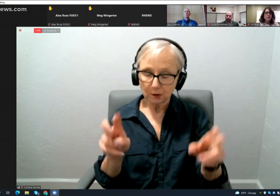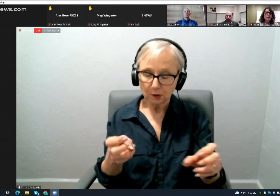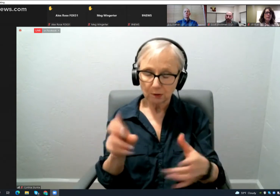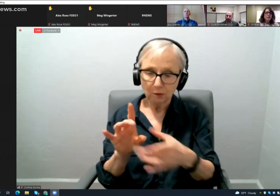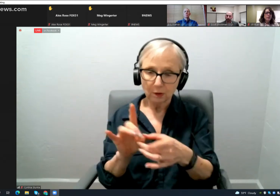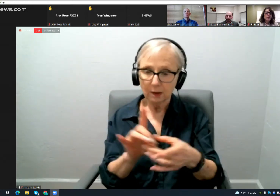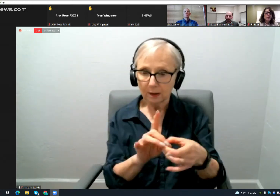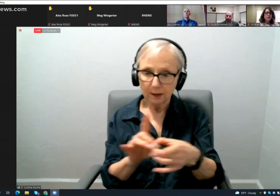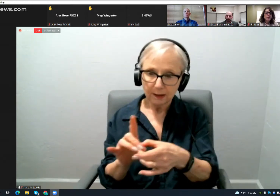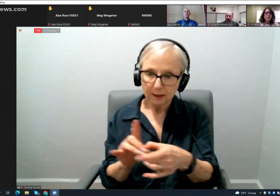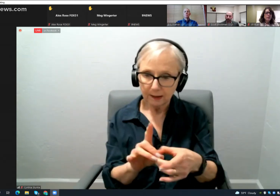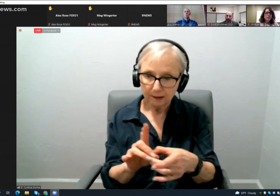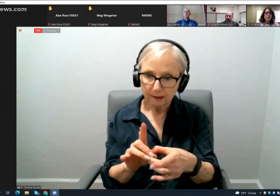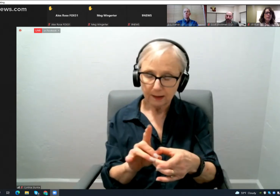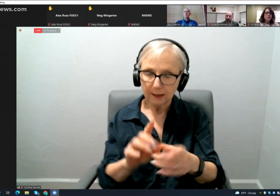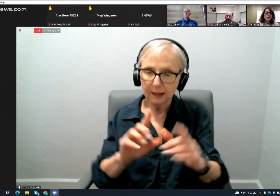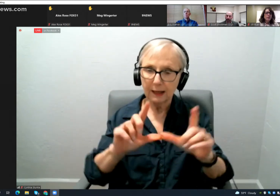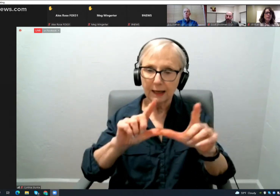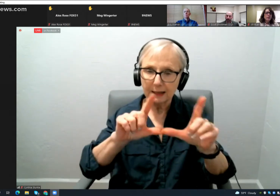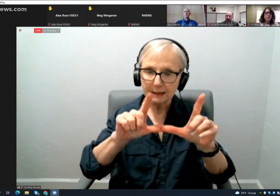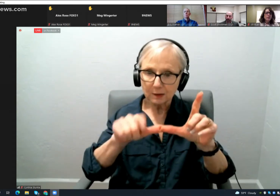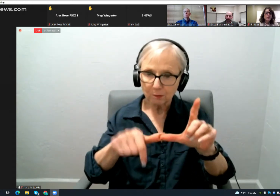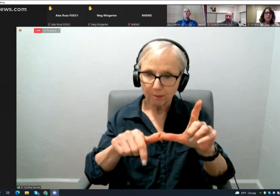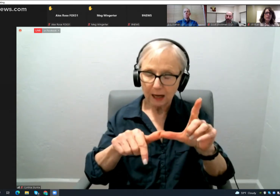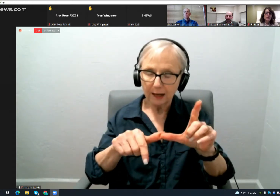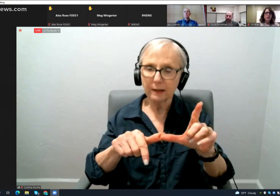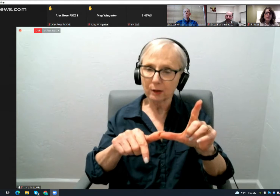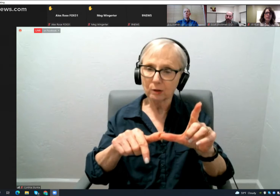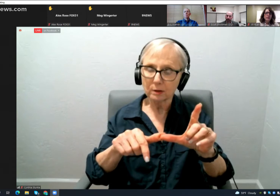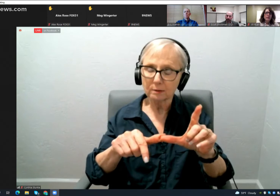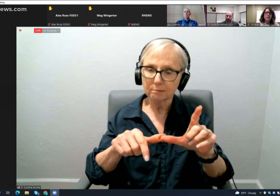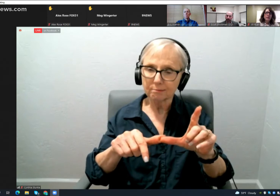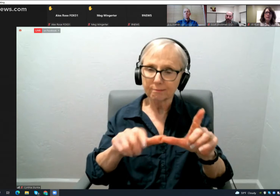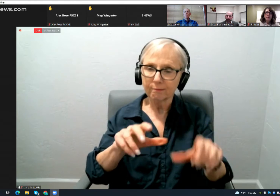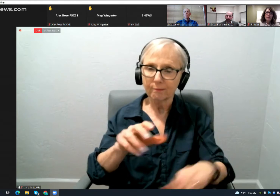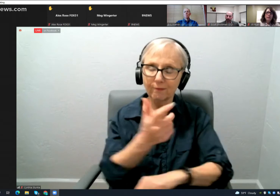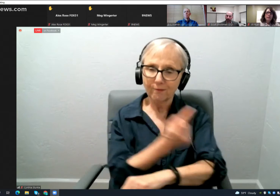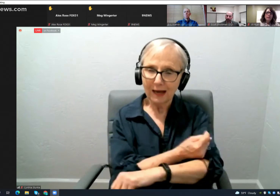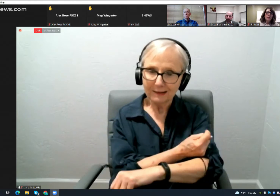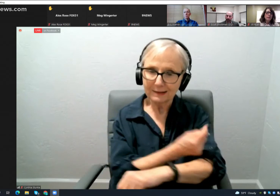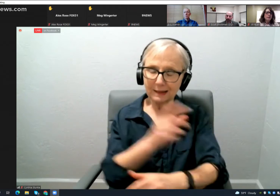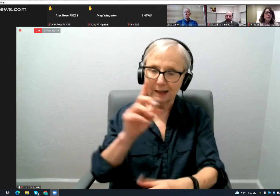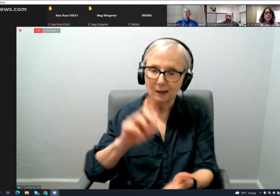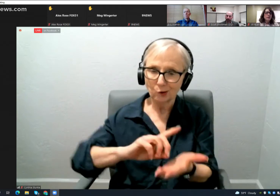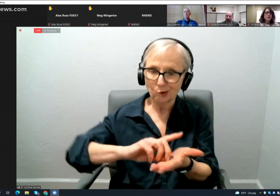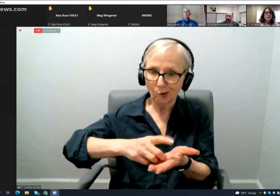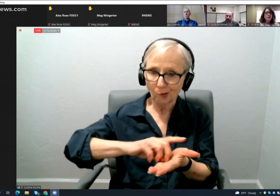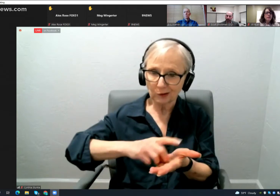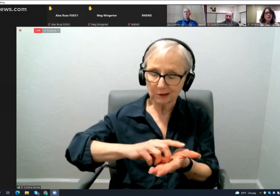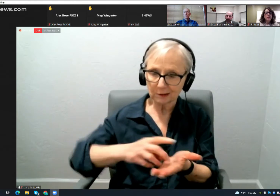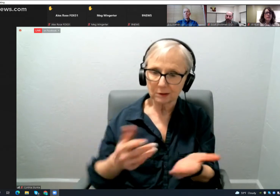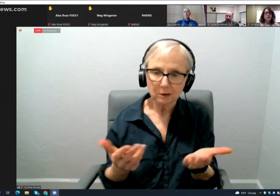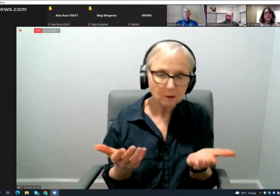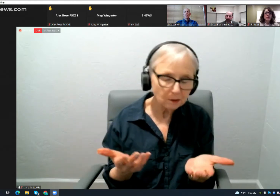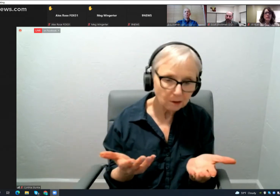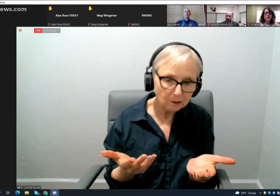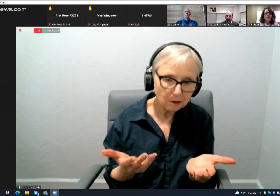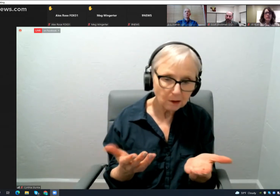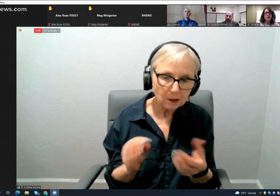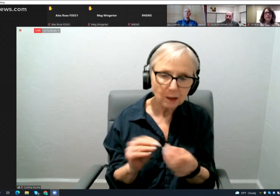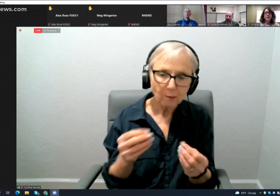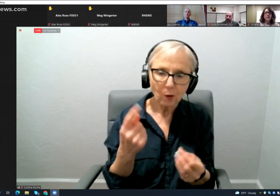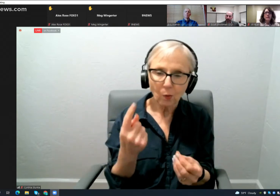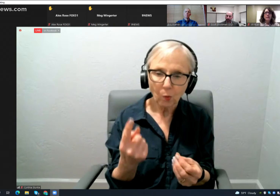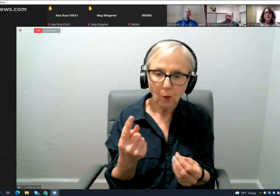to basically like the expired or leftover vaccine doses now that interest in the vaccine is so much lower than this time last year. Number one,